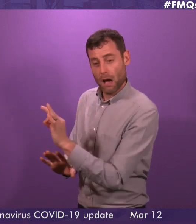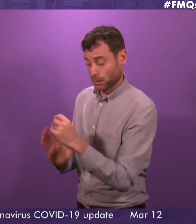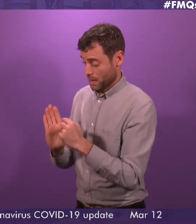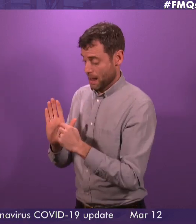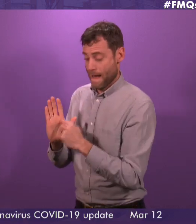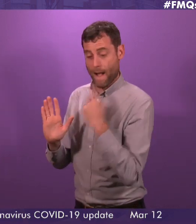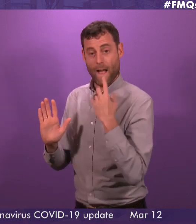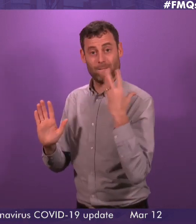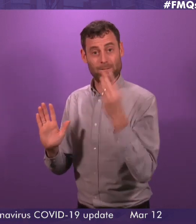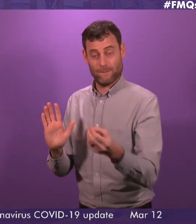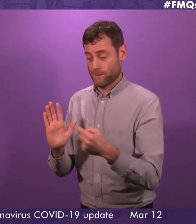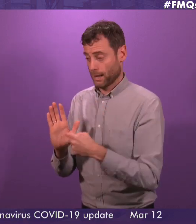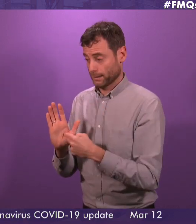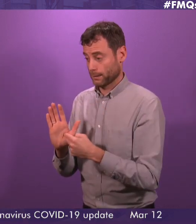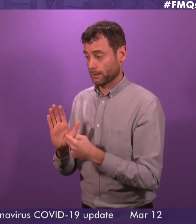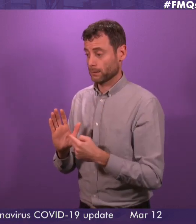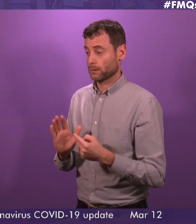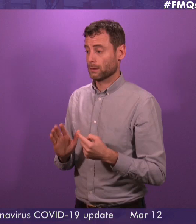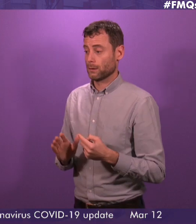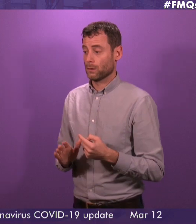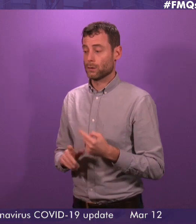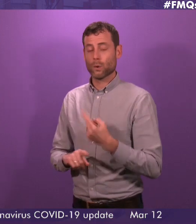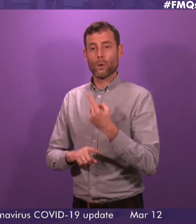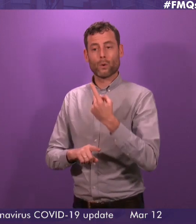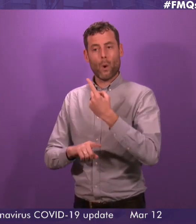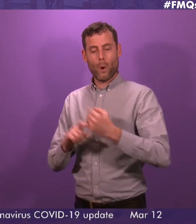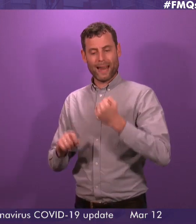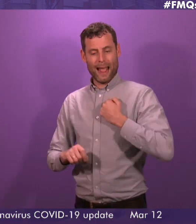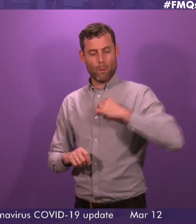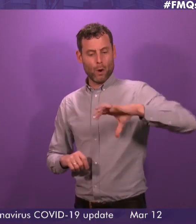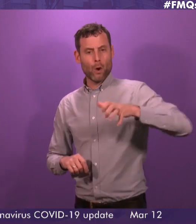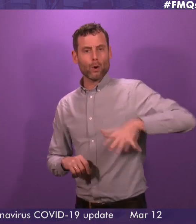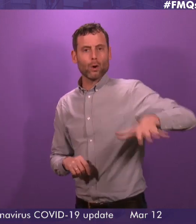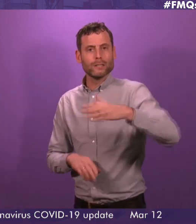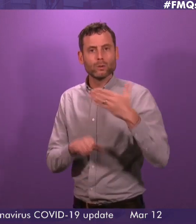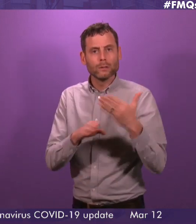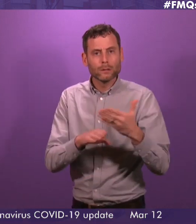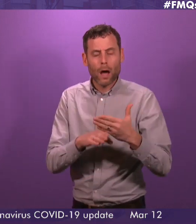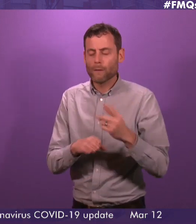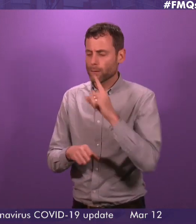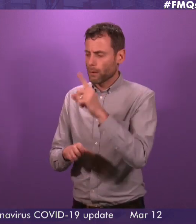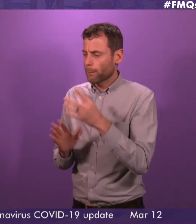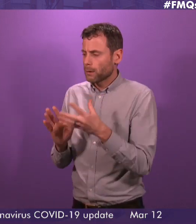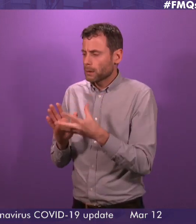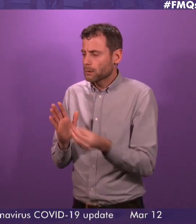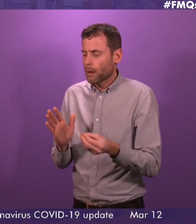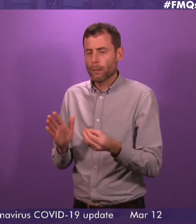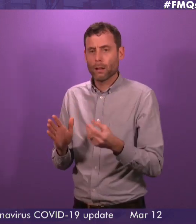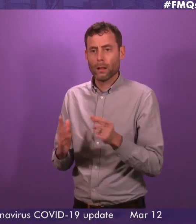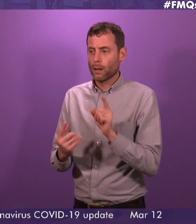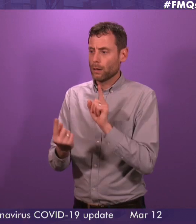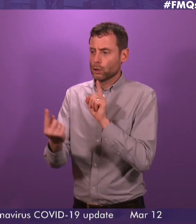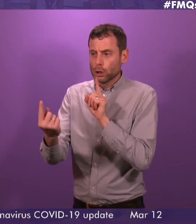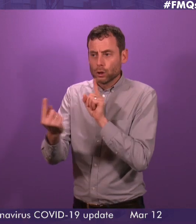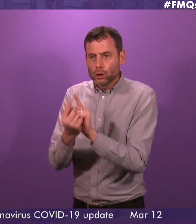in terms of not just our constituency staff, which would be very valuable, but how we should go about holding things like constituency surgeries in